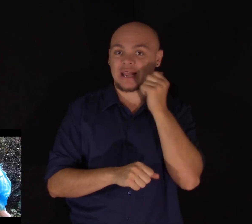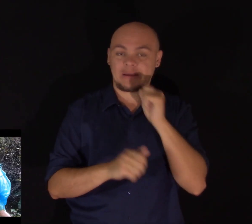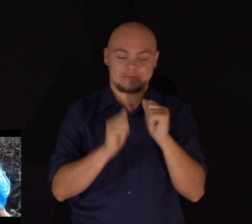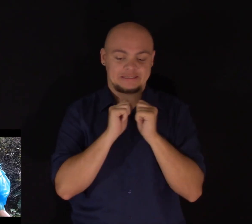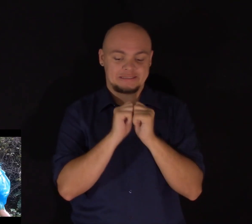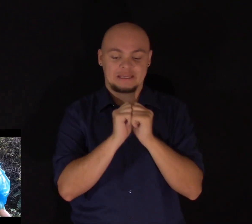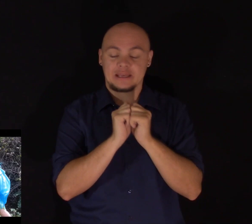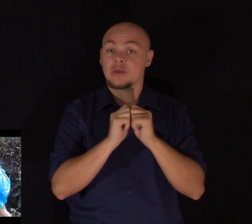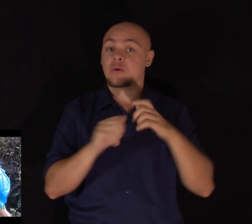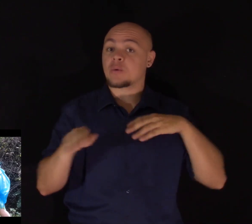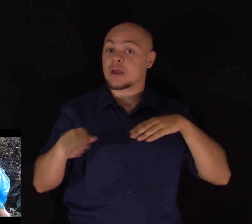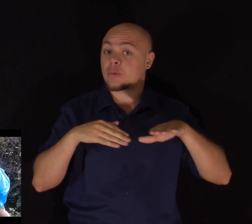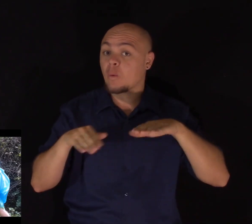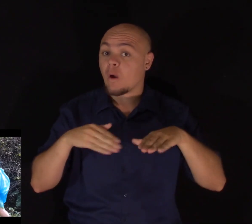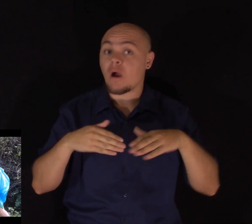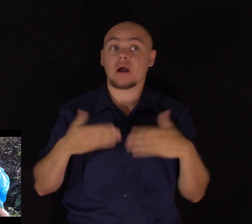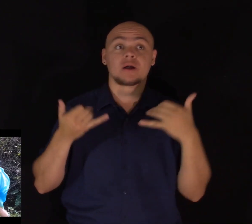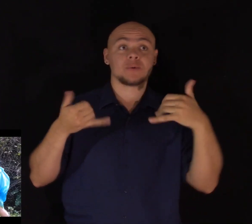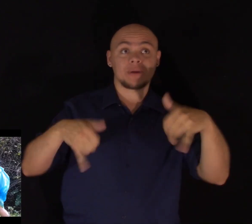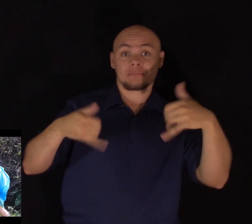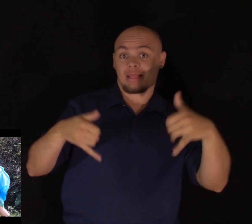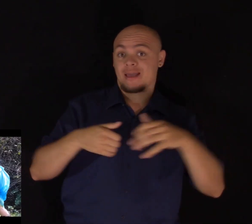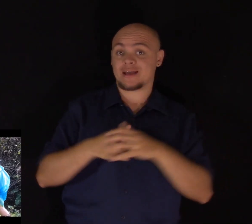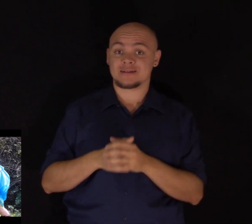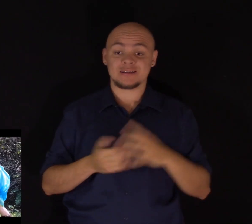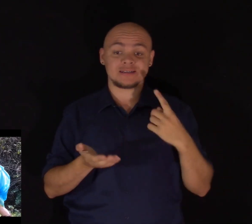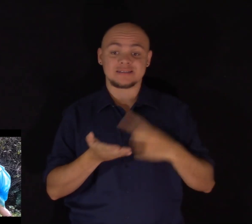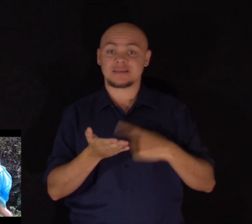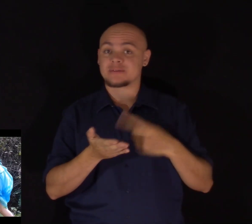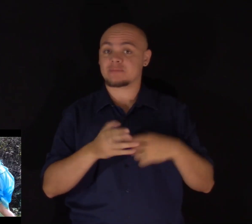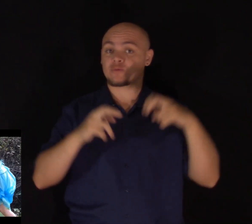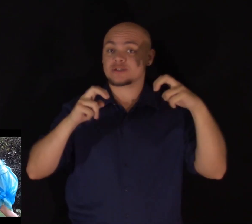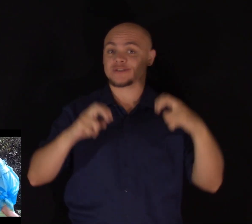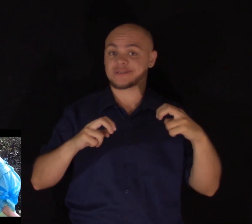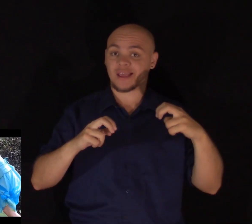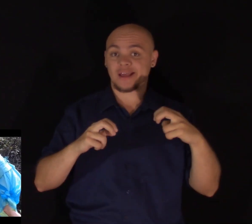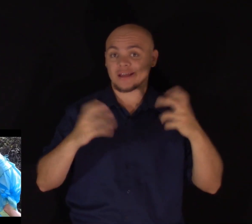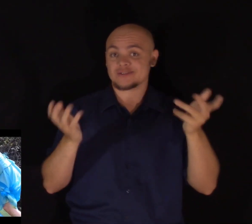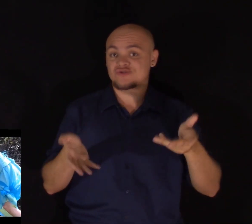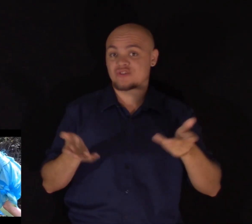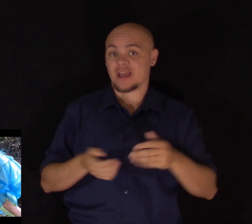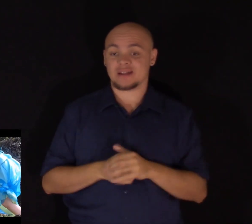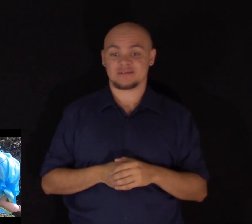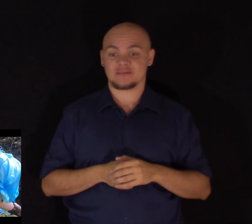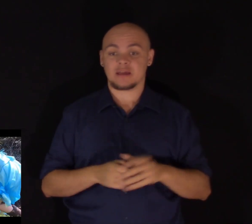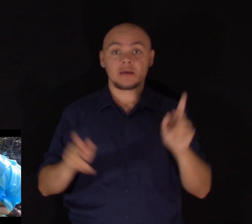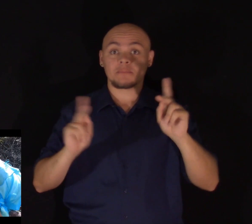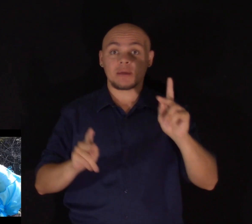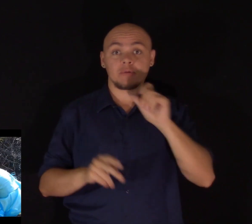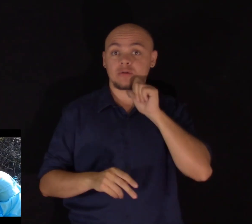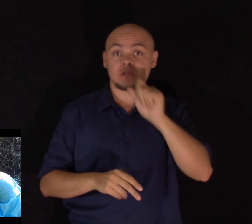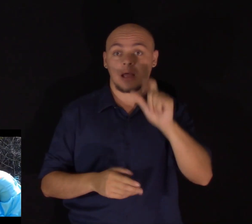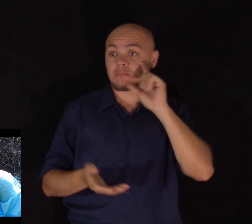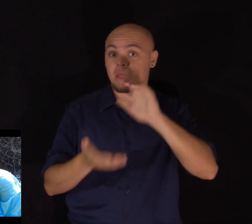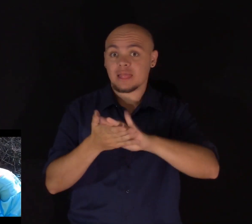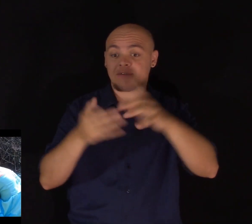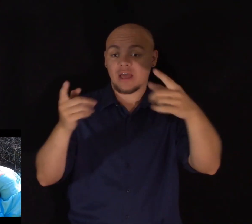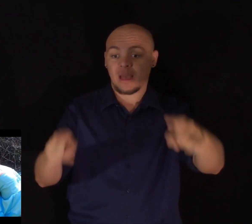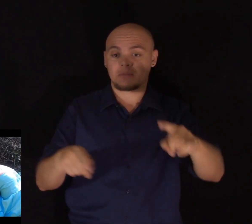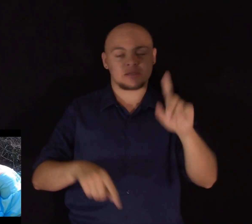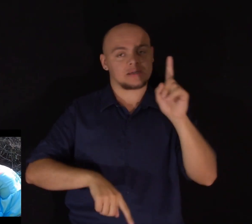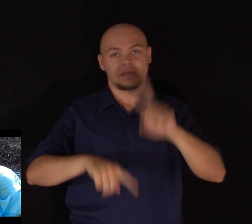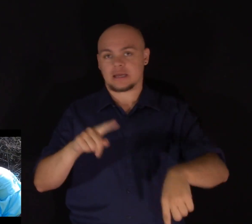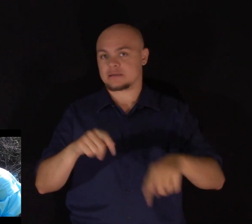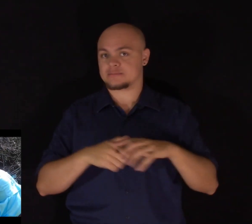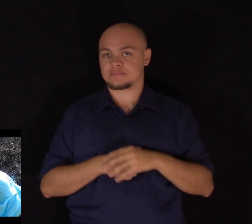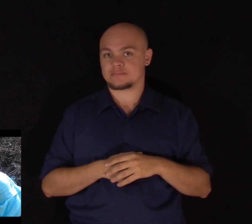walks, we play, and sometimes we just sit and talk. We do all kinds of things that people believe could never happen between a human and